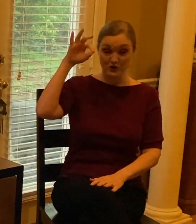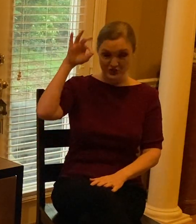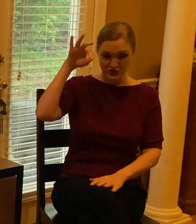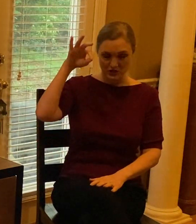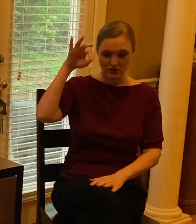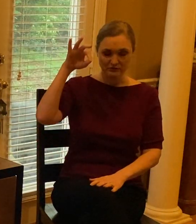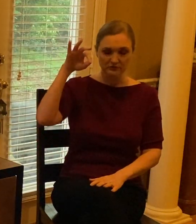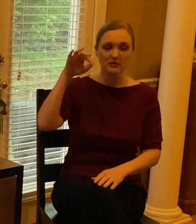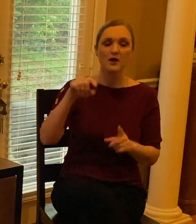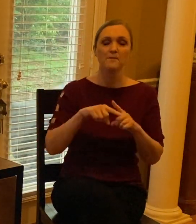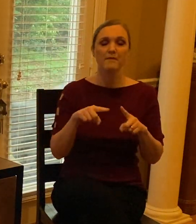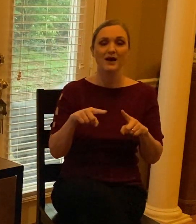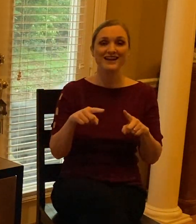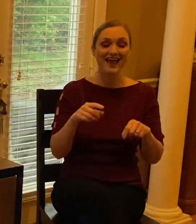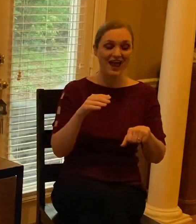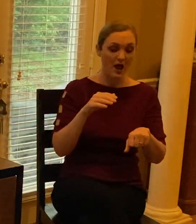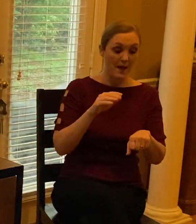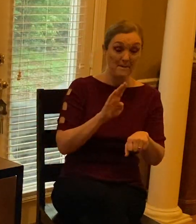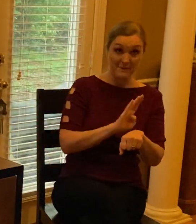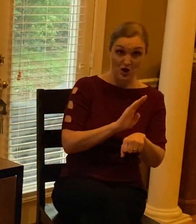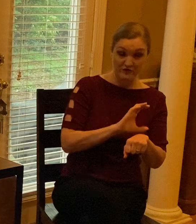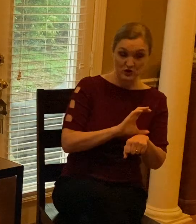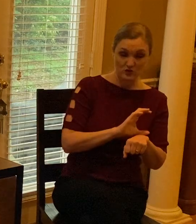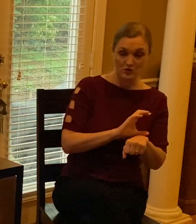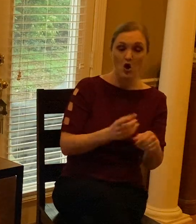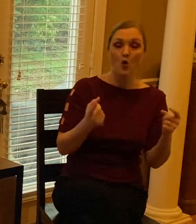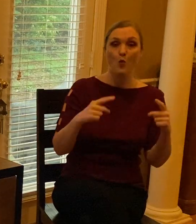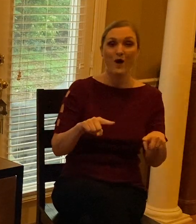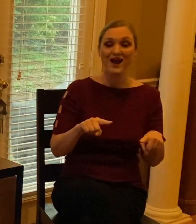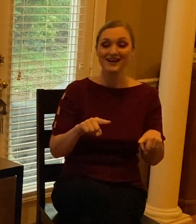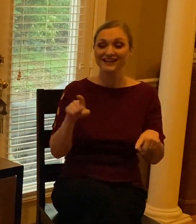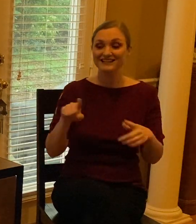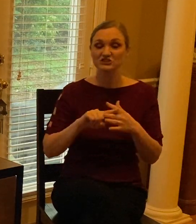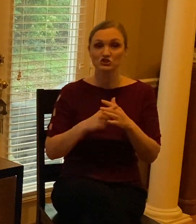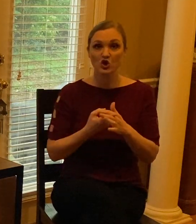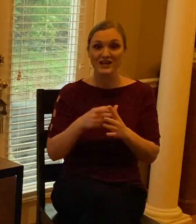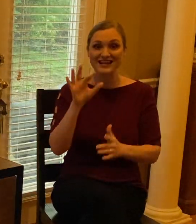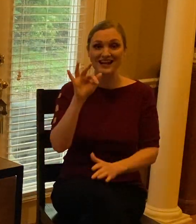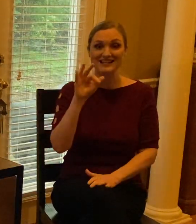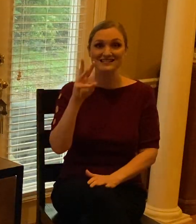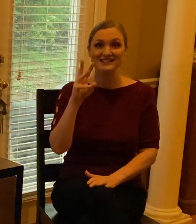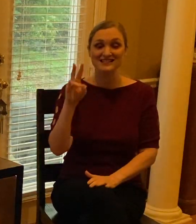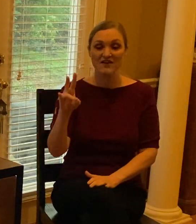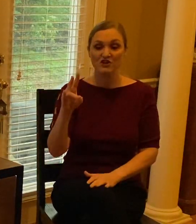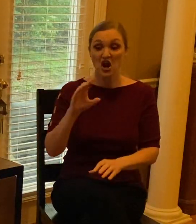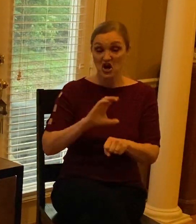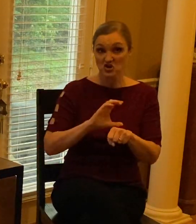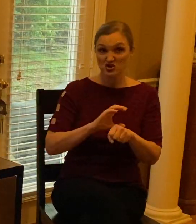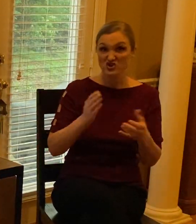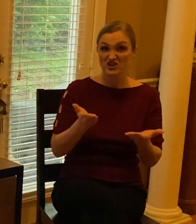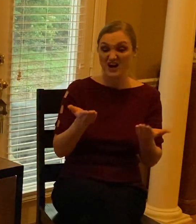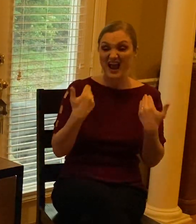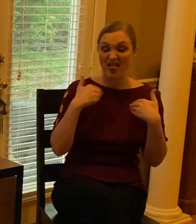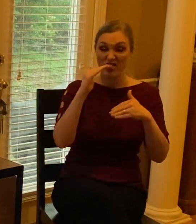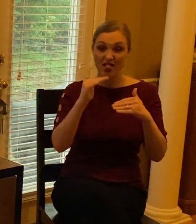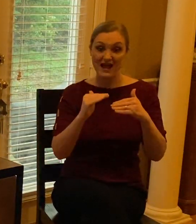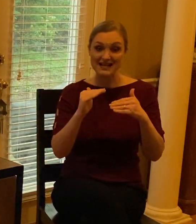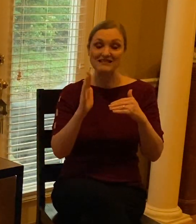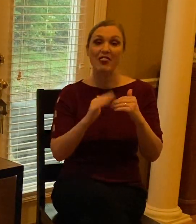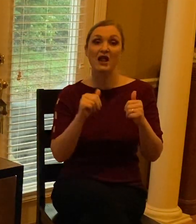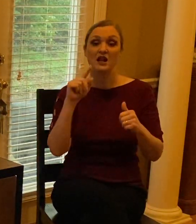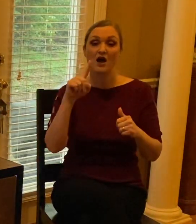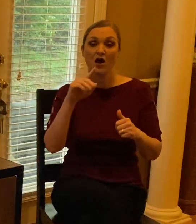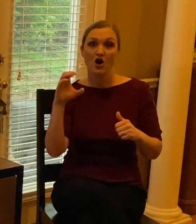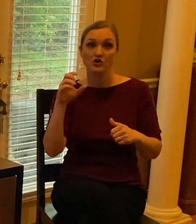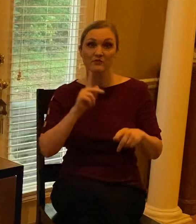to Bellevue, when Dr. Conley started in 1967, our congregation had fewer than 100 members, but when he left